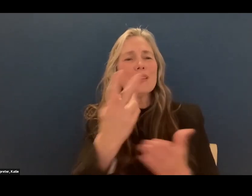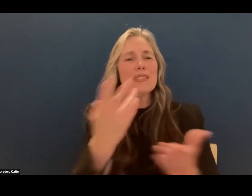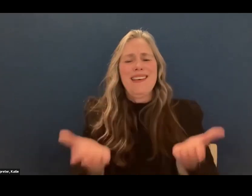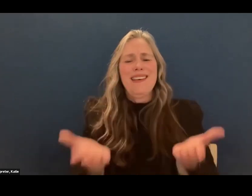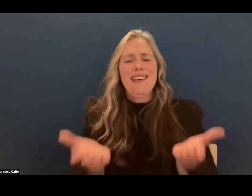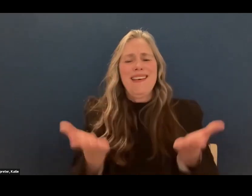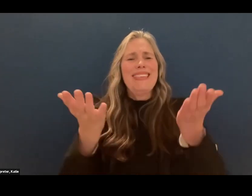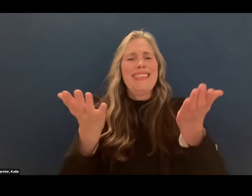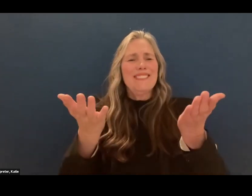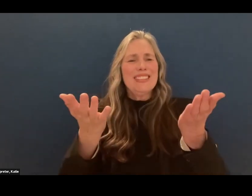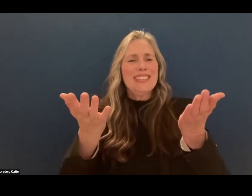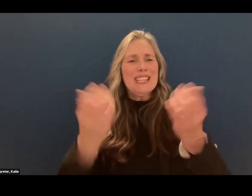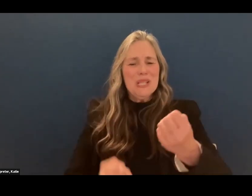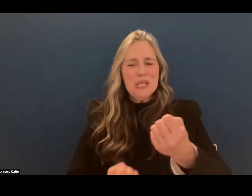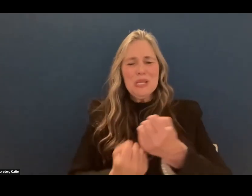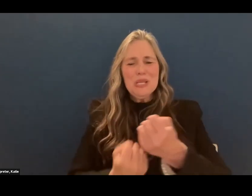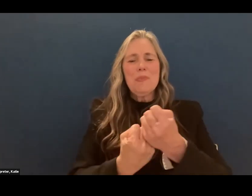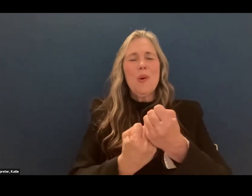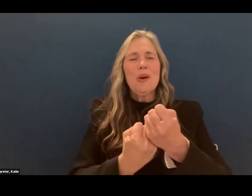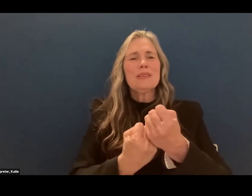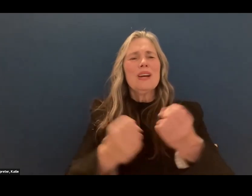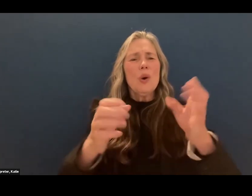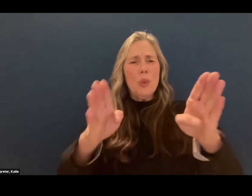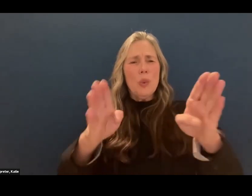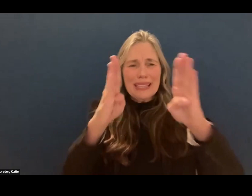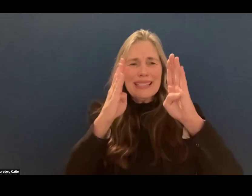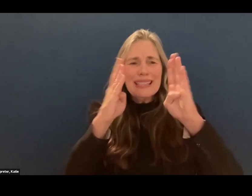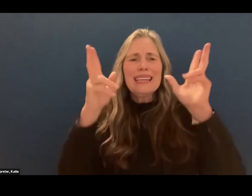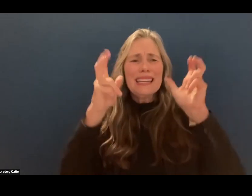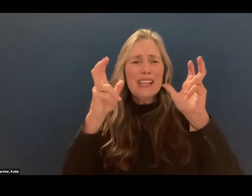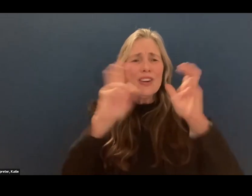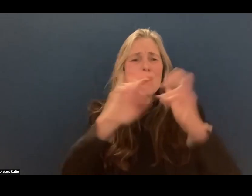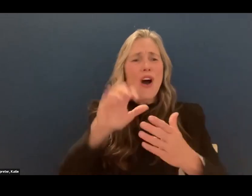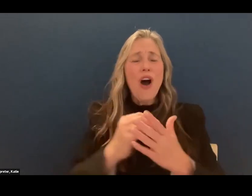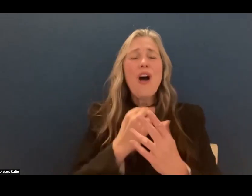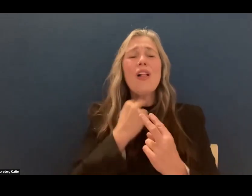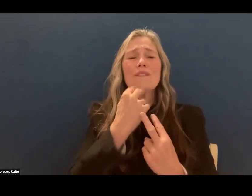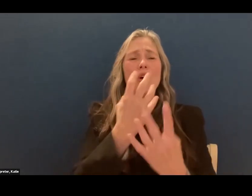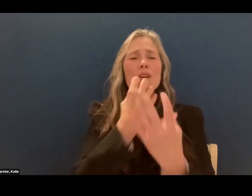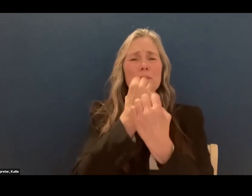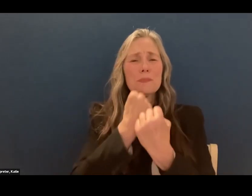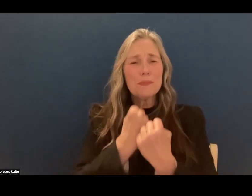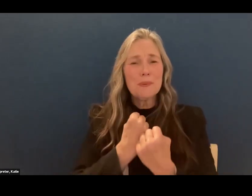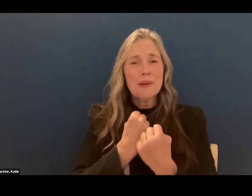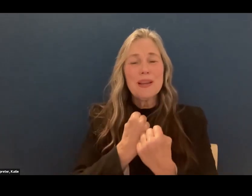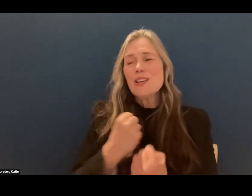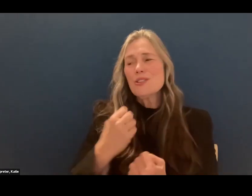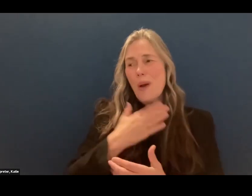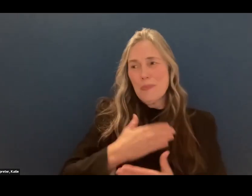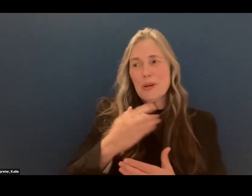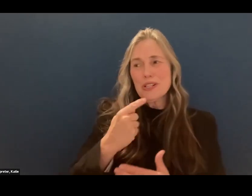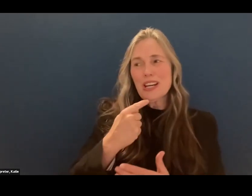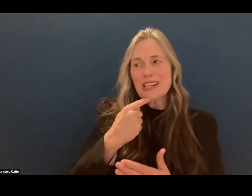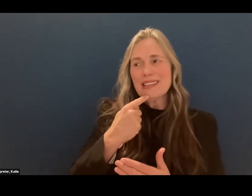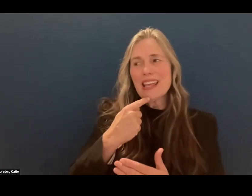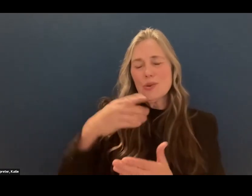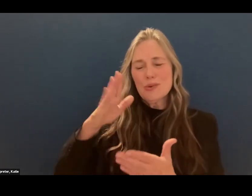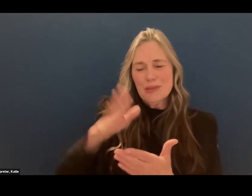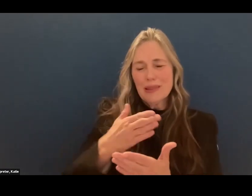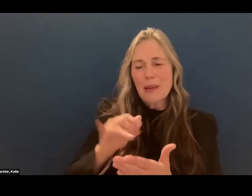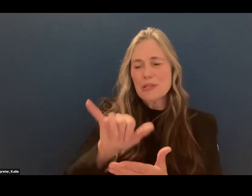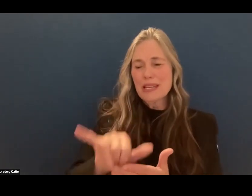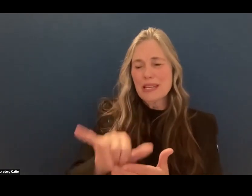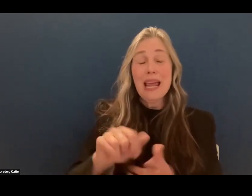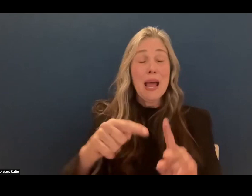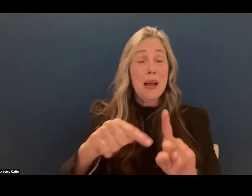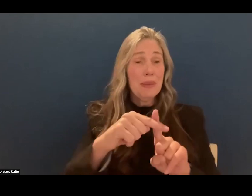lifting every voice so that we're able to hear that. So I appreciate them rendering that today. Also certainly want to congratulate and appreciate and